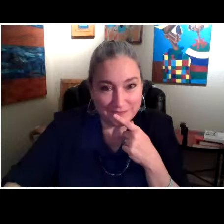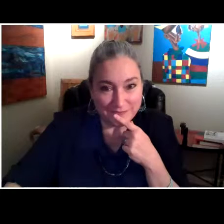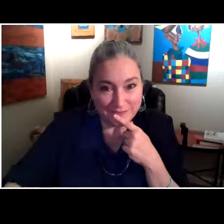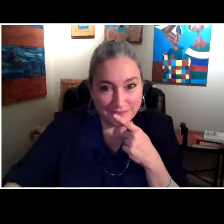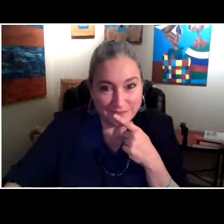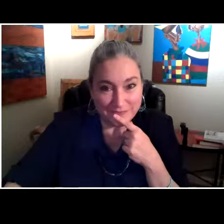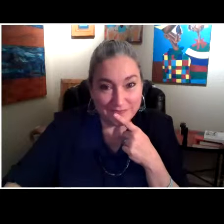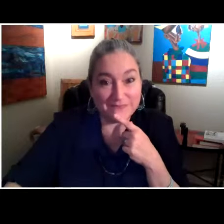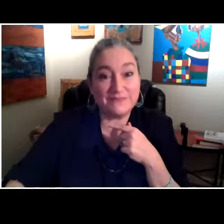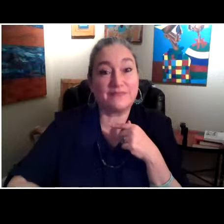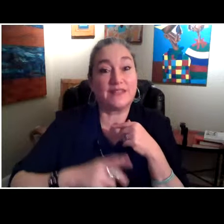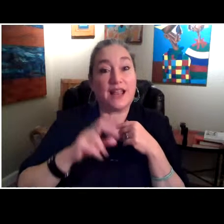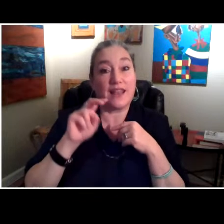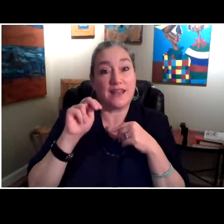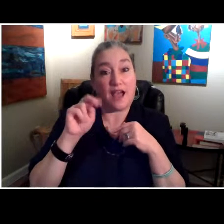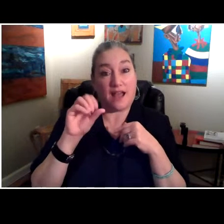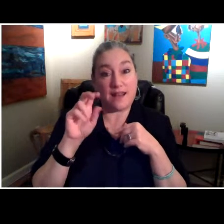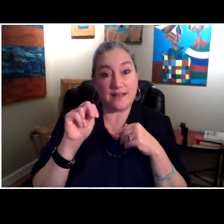slide.